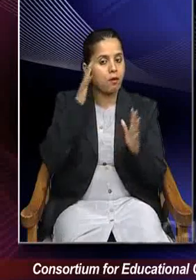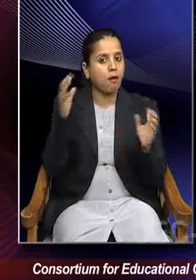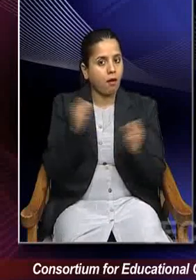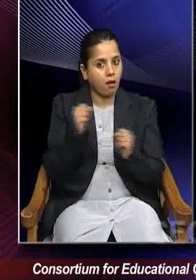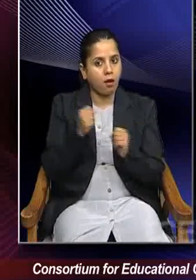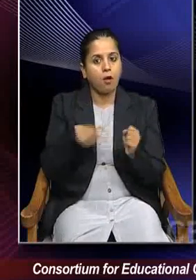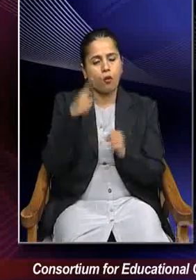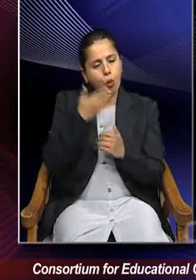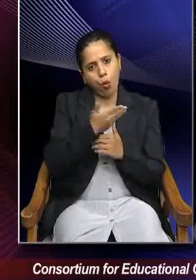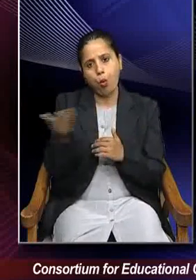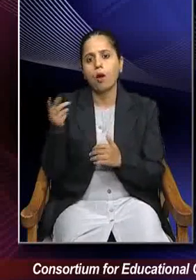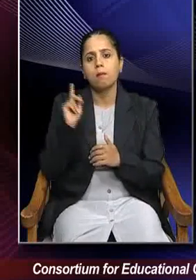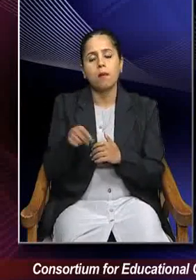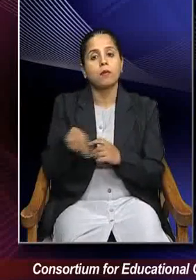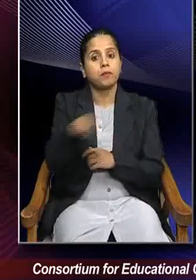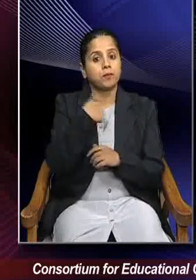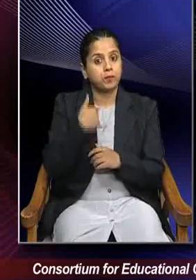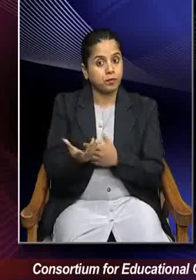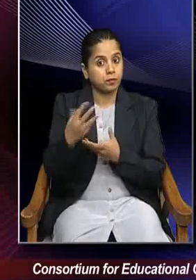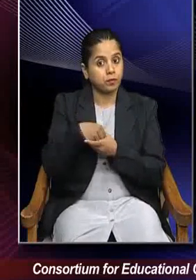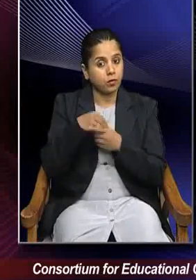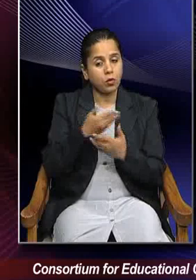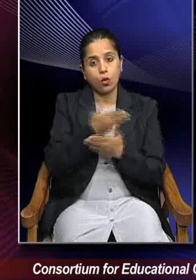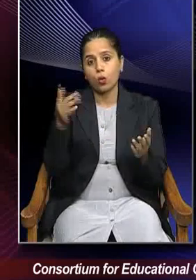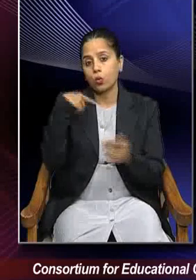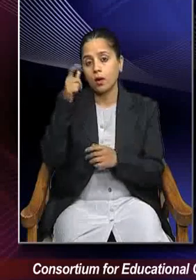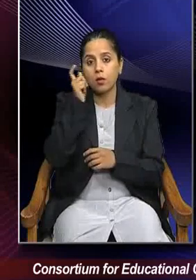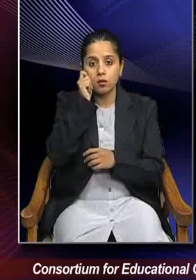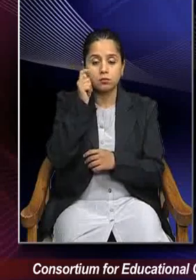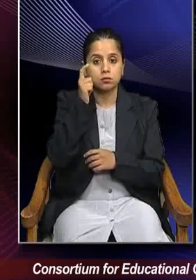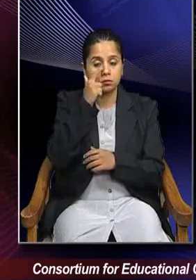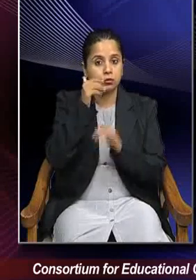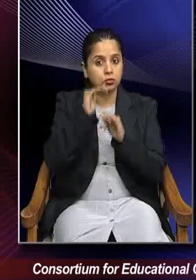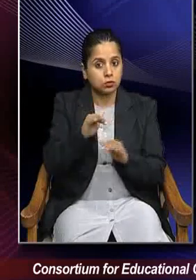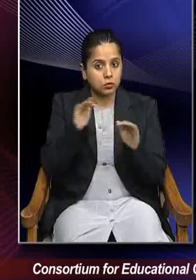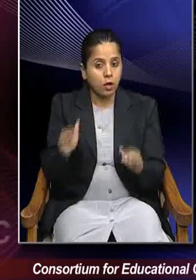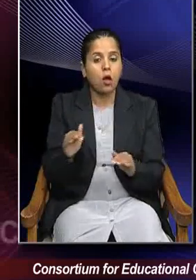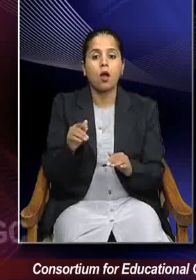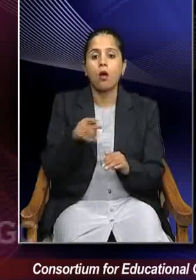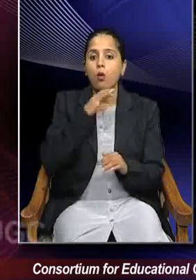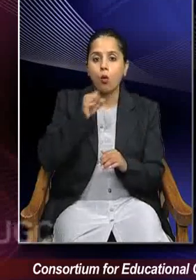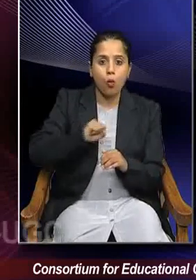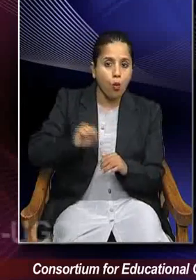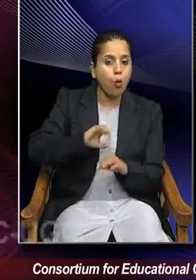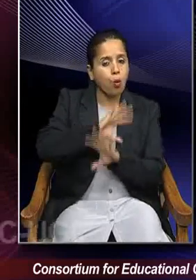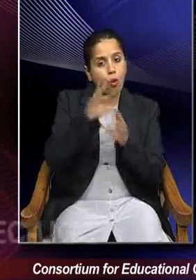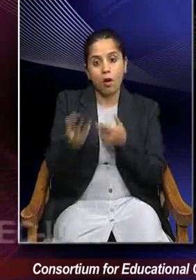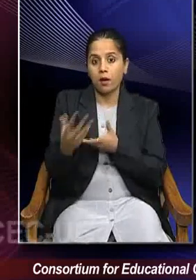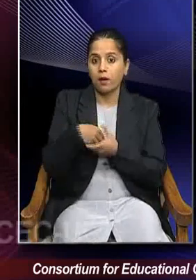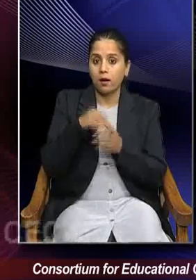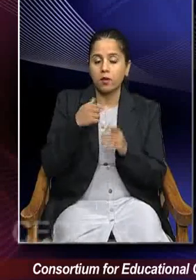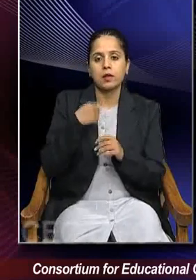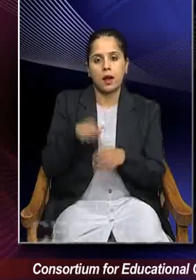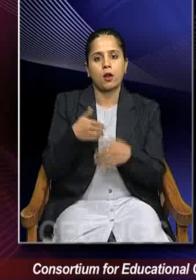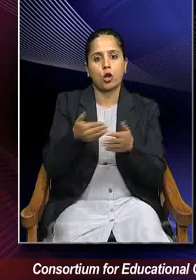for everyone. And when we engage all stakeholders, men, women, children, elderly, everyone, we can